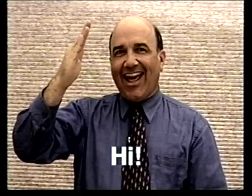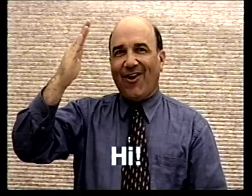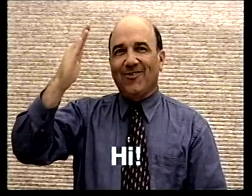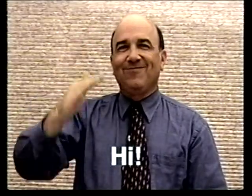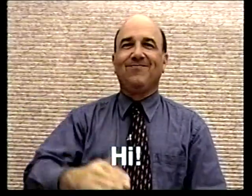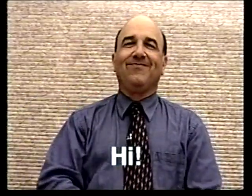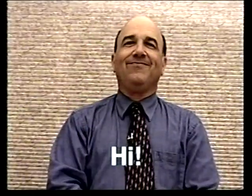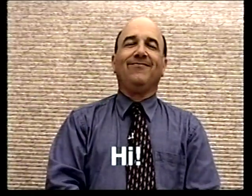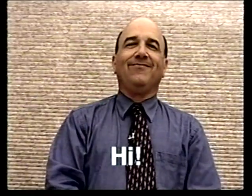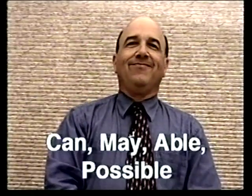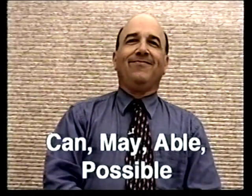Hello.